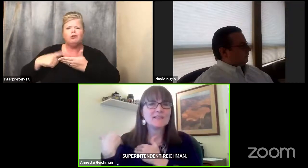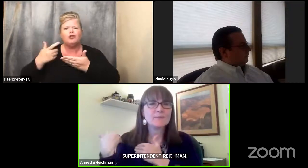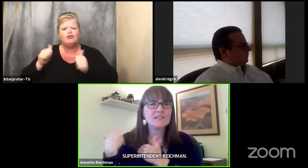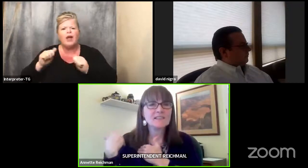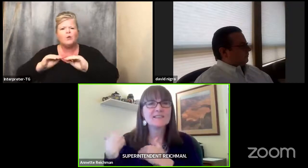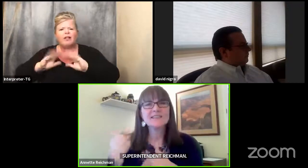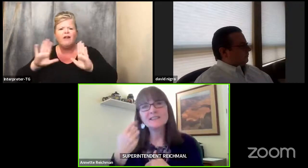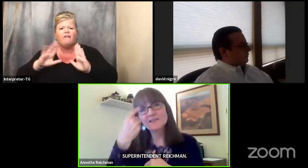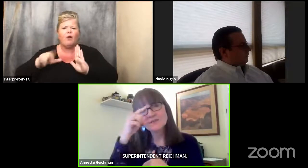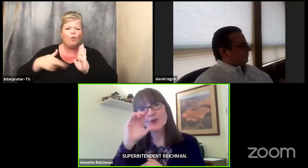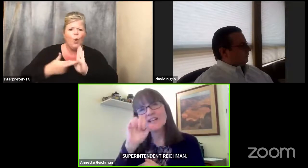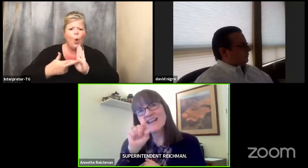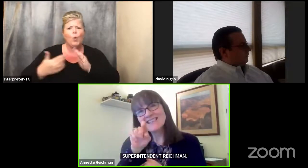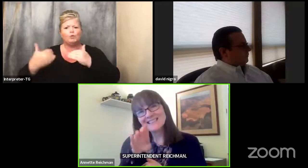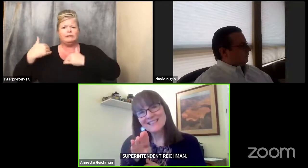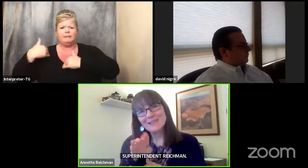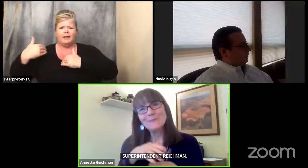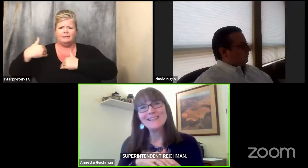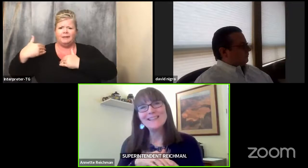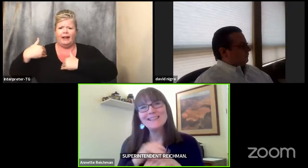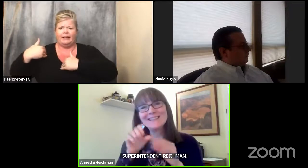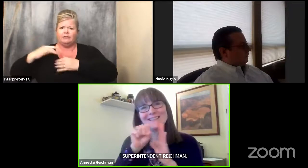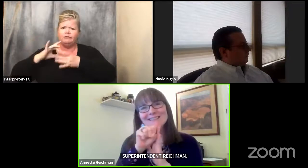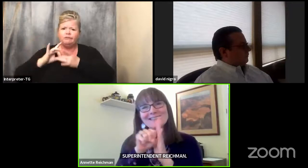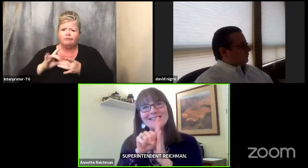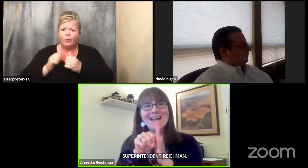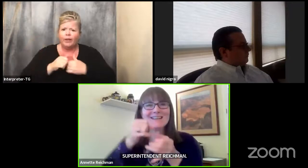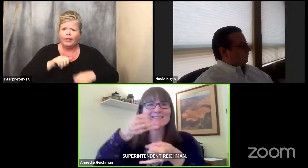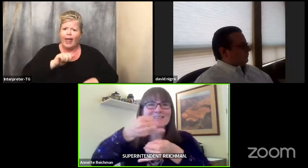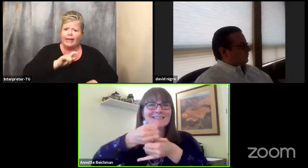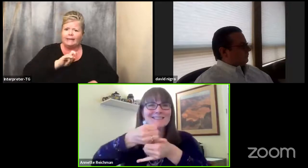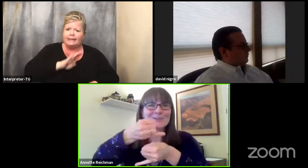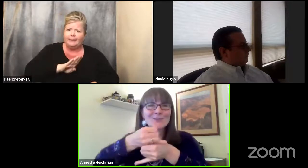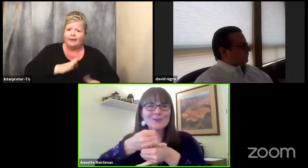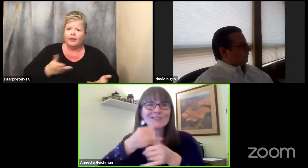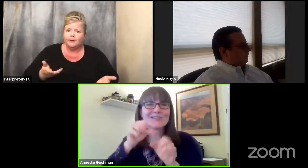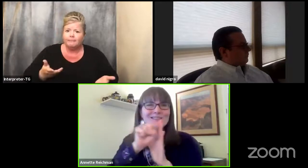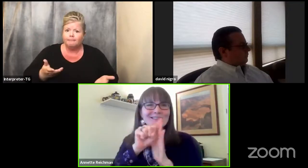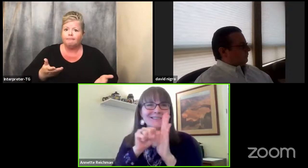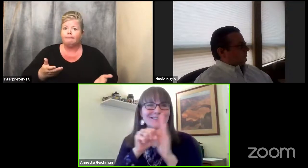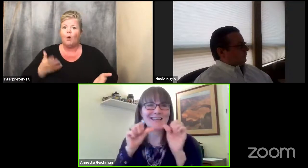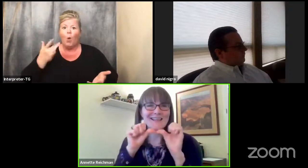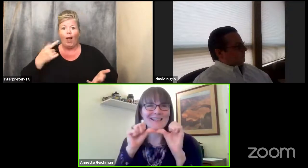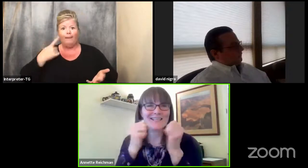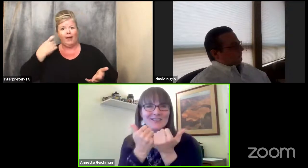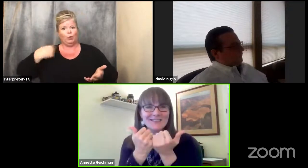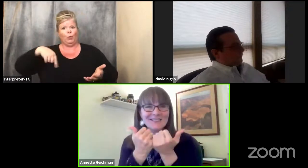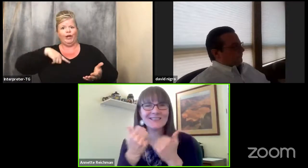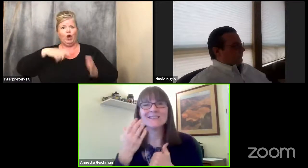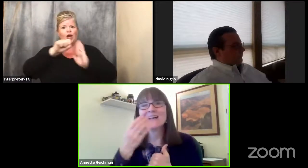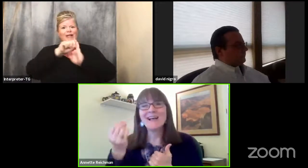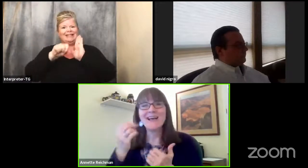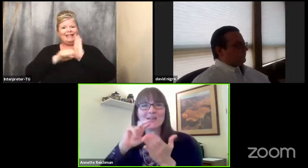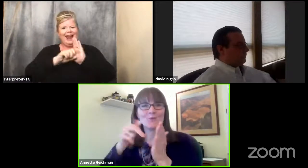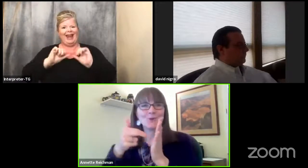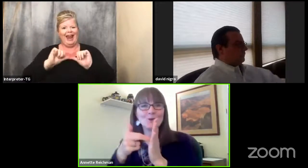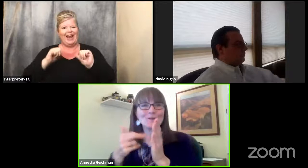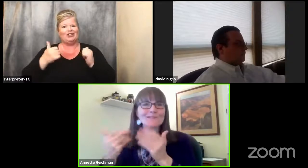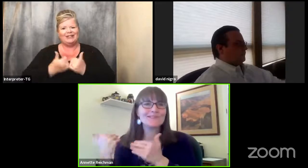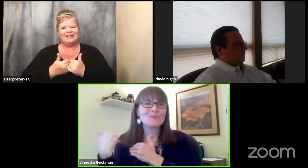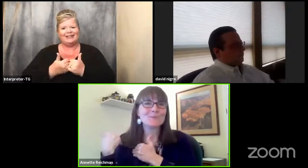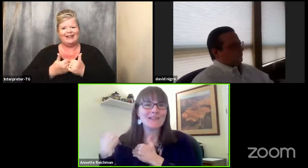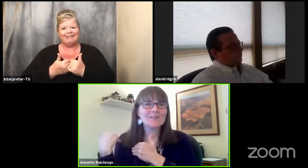and responsibilities for ASDB as a state institution, a state agency,